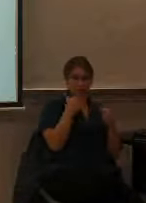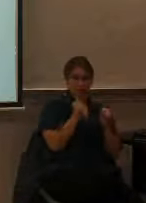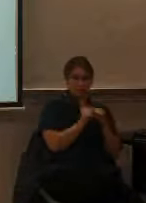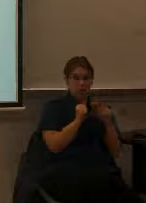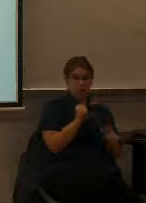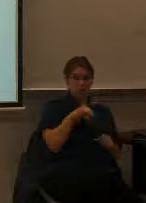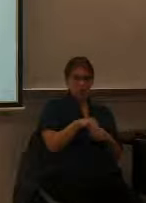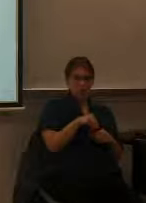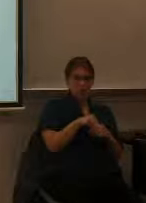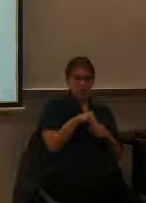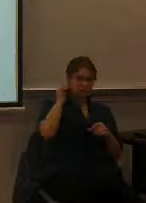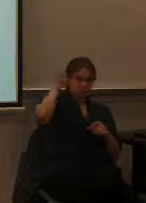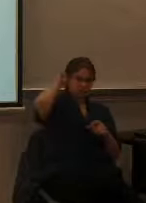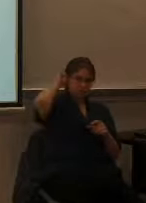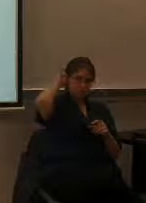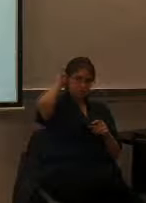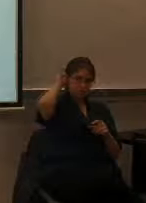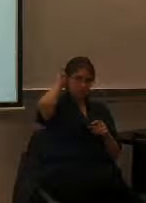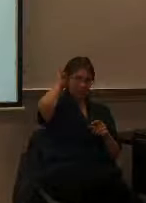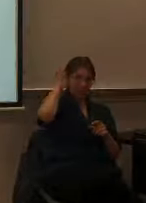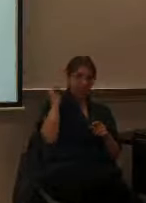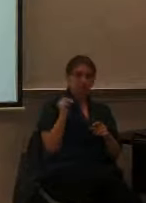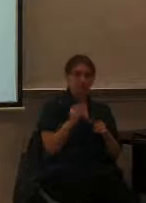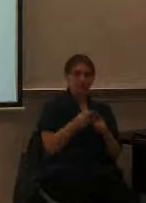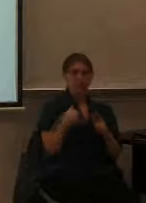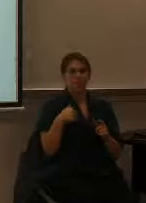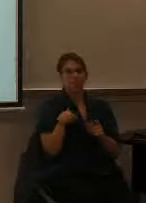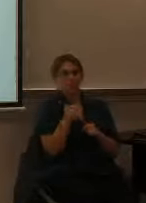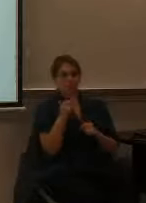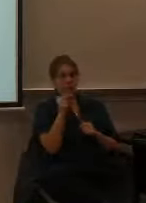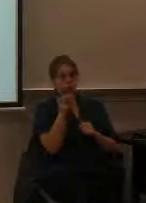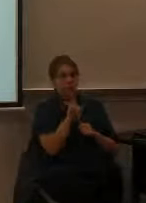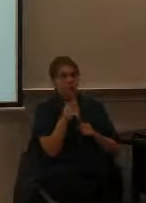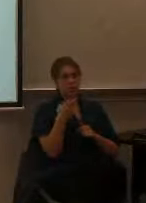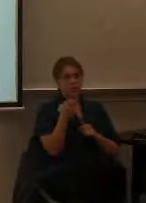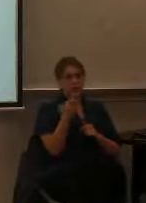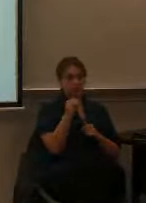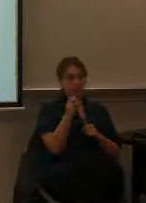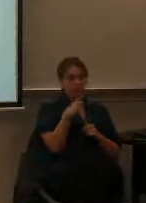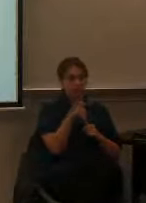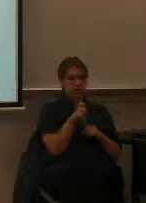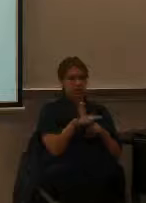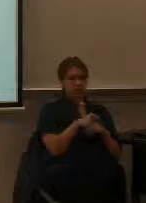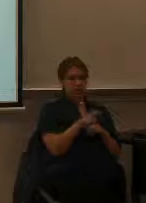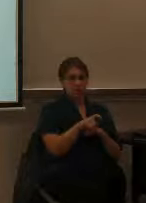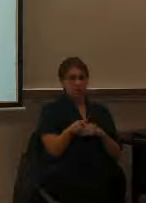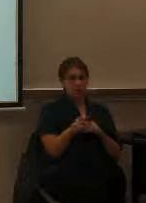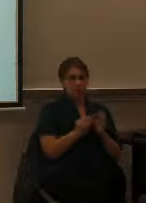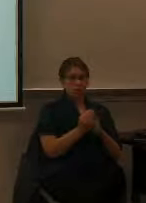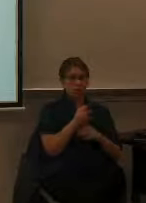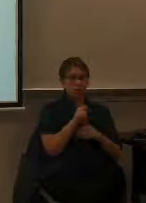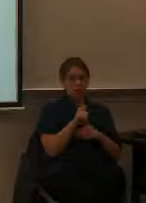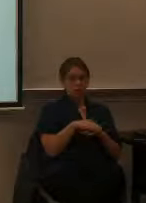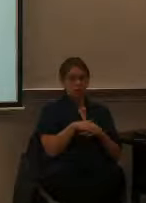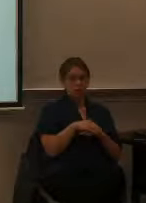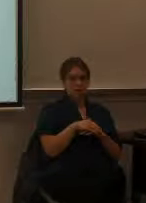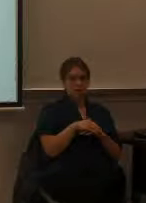low concentrations. And then we have another nutrient such as phosphate on the X-axis, growth rate on